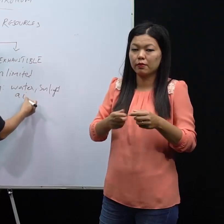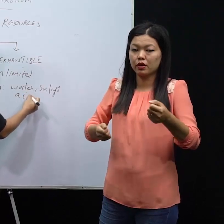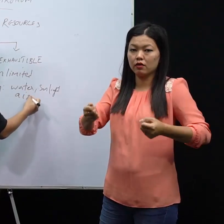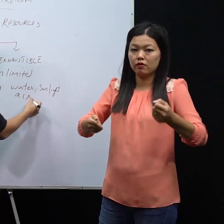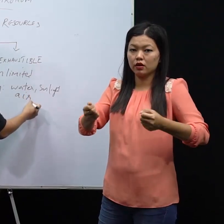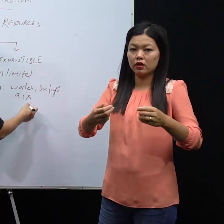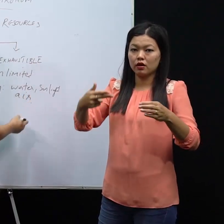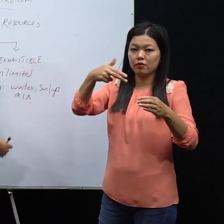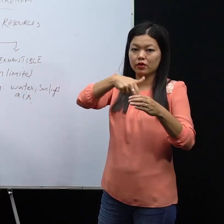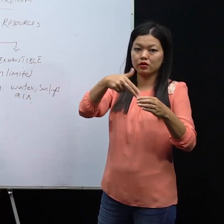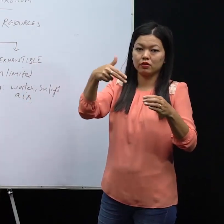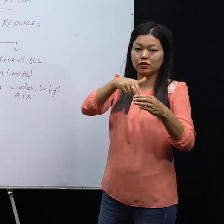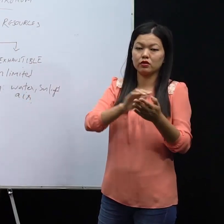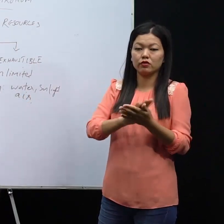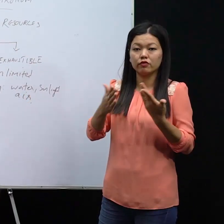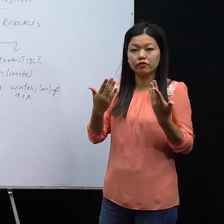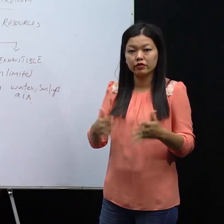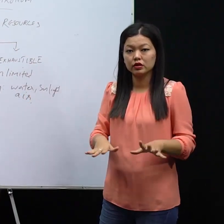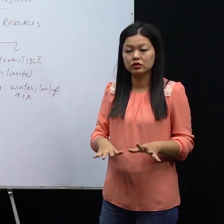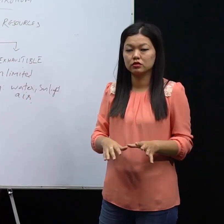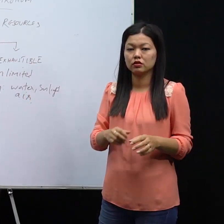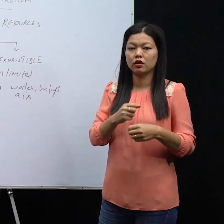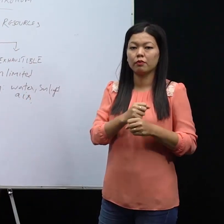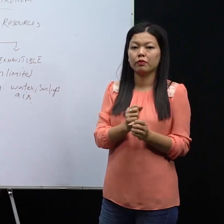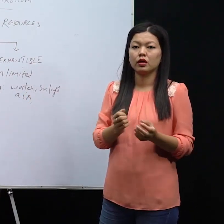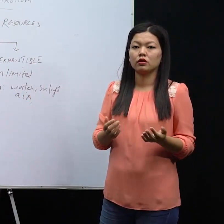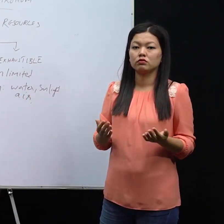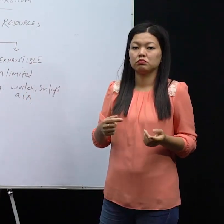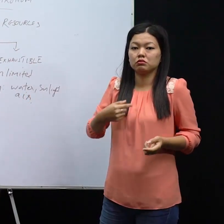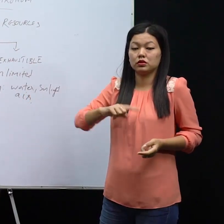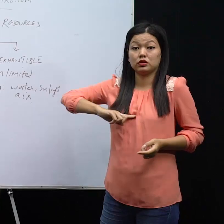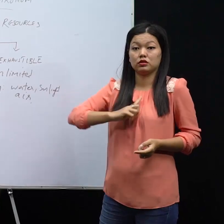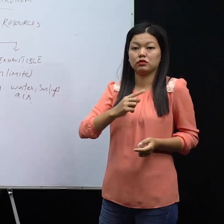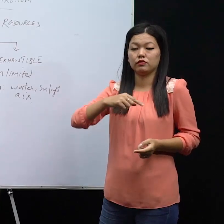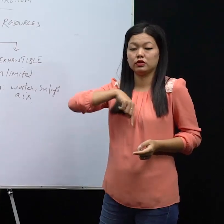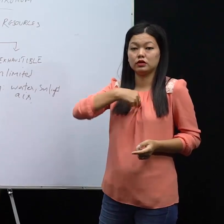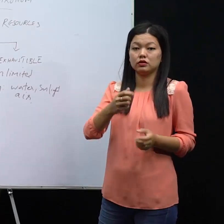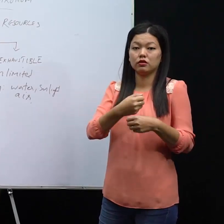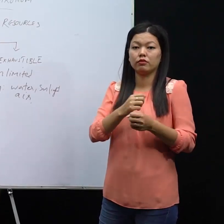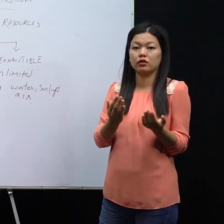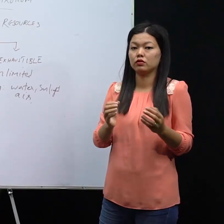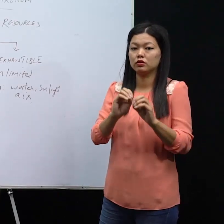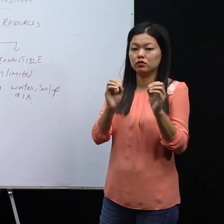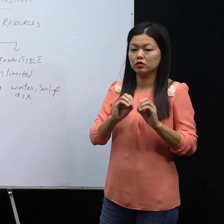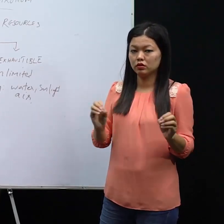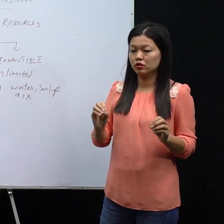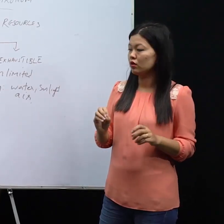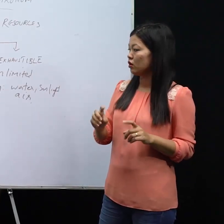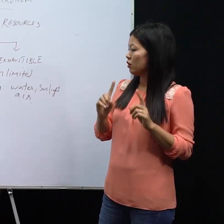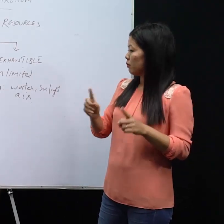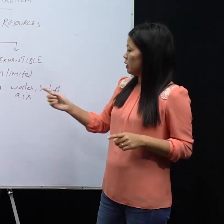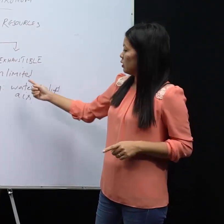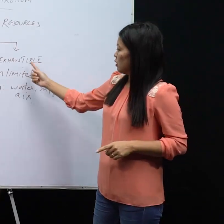Air. So now from here we can also conclude that fossil fuels like coal, which